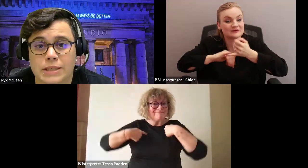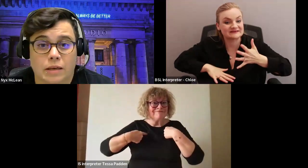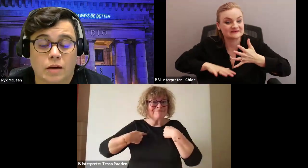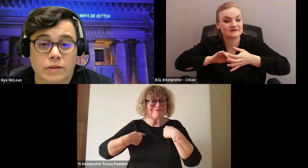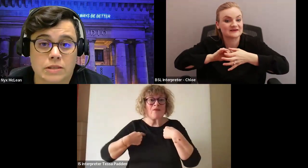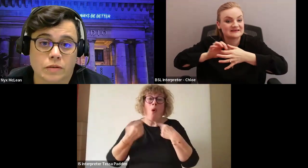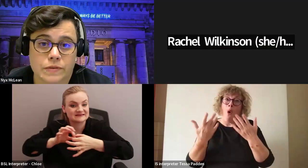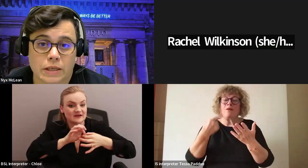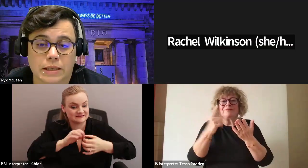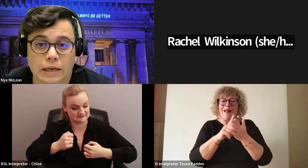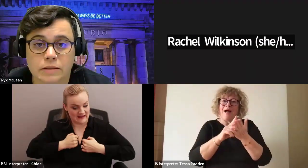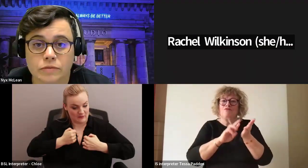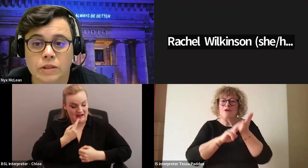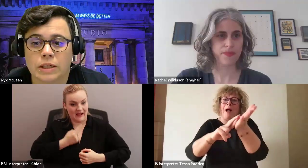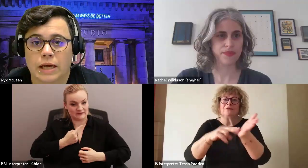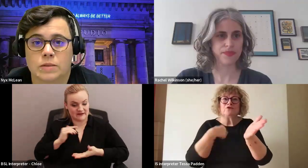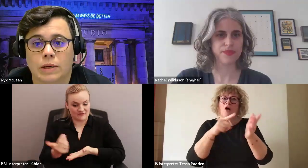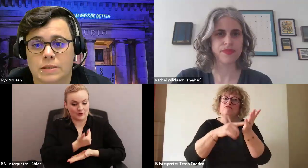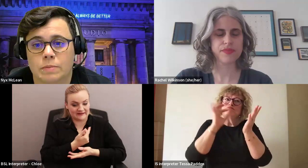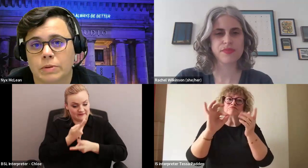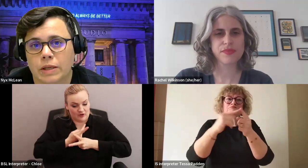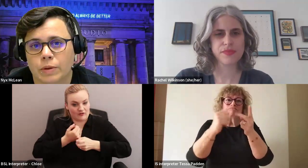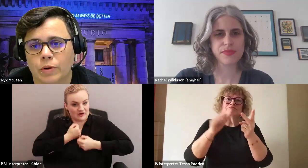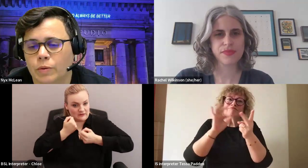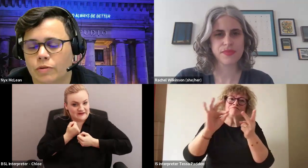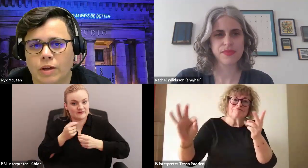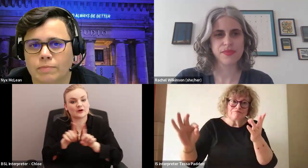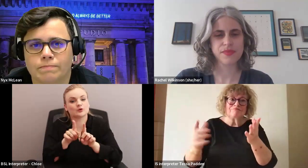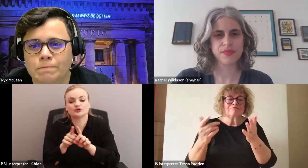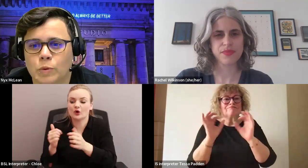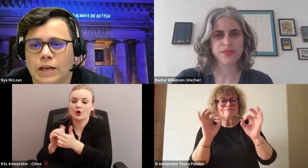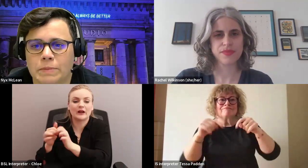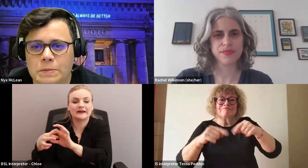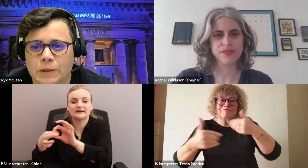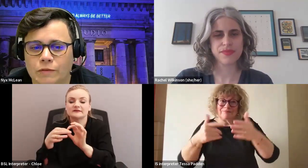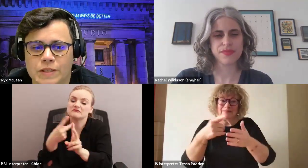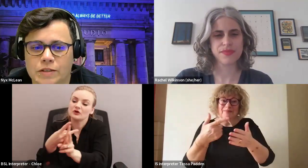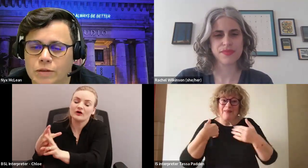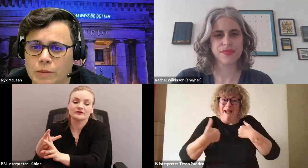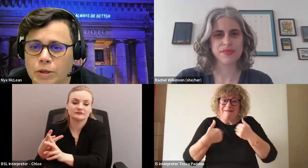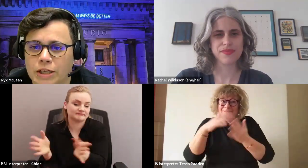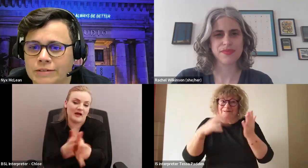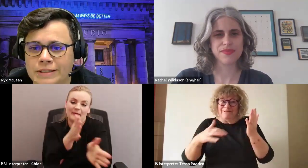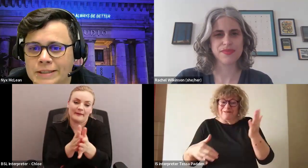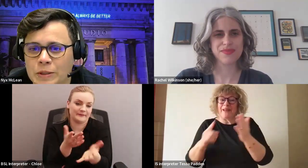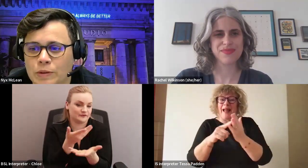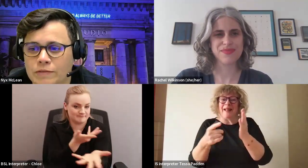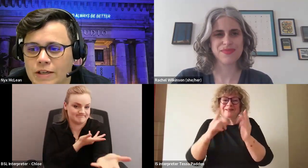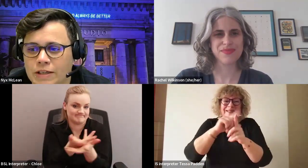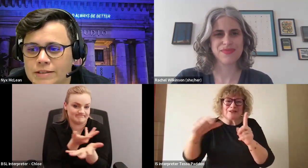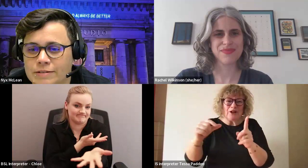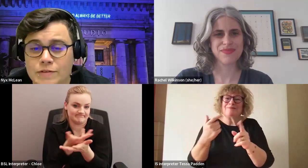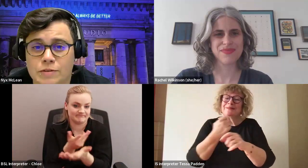how we take care of ourselves as a collective, as well as the people that we work with. I'm more than happy to be in conversation with anybody who